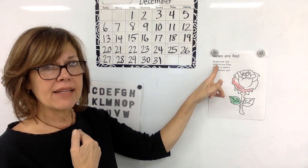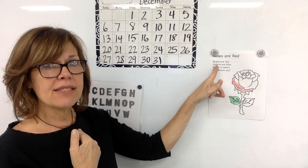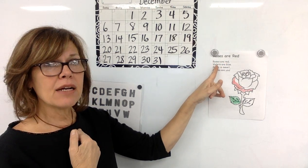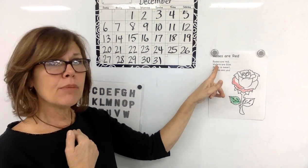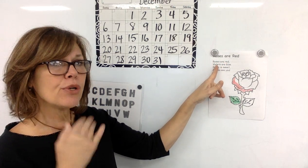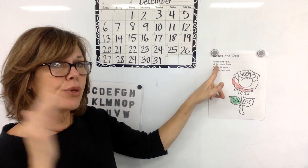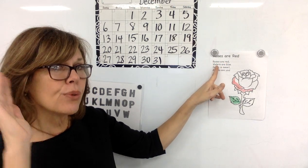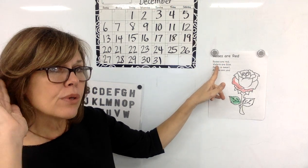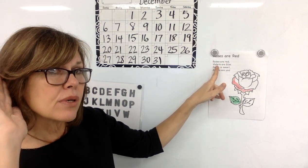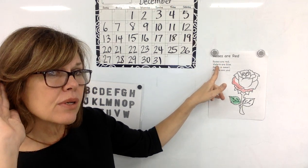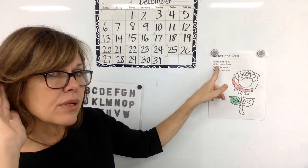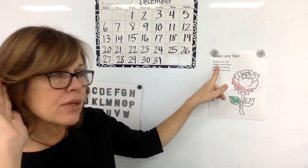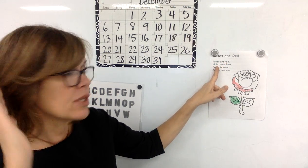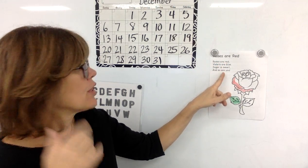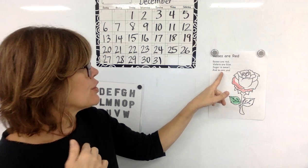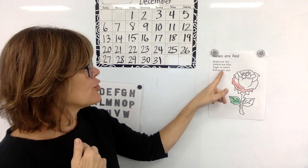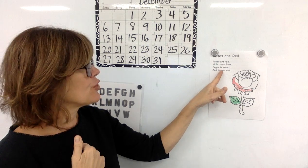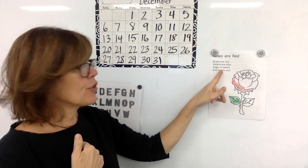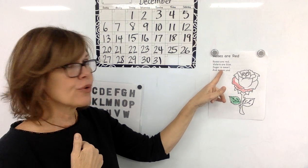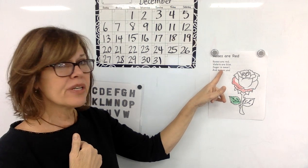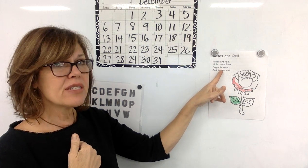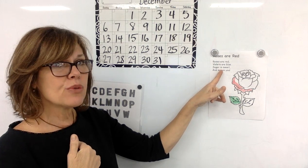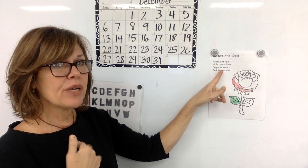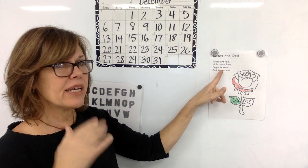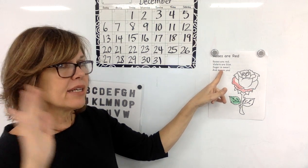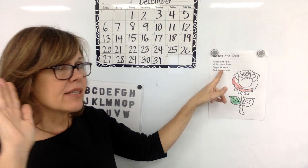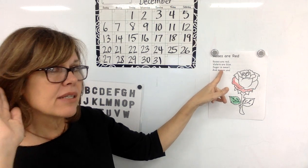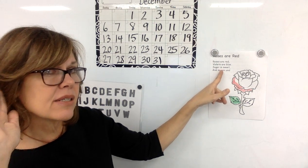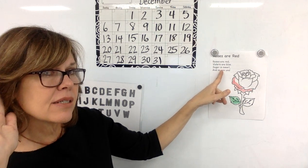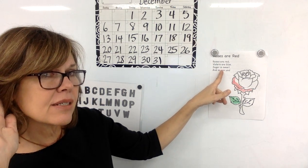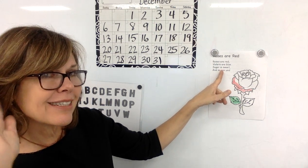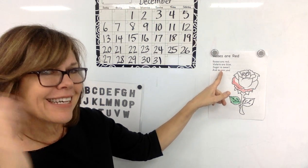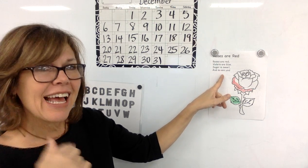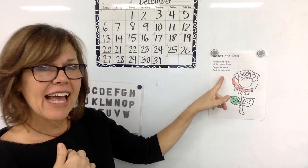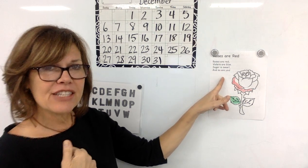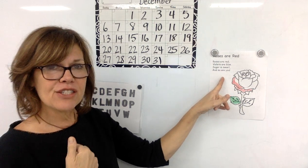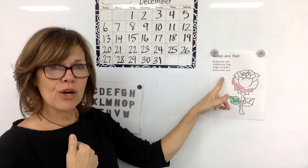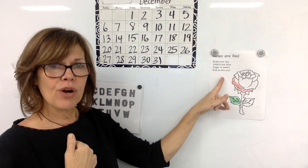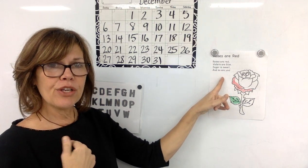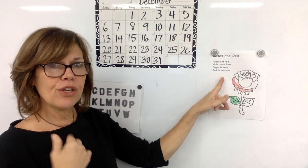Violets are blue. Sugar is sweet. And so are you.